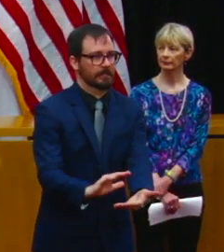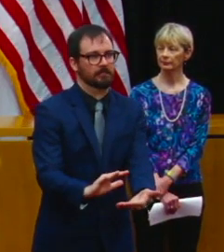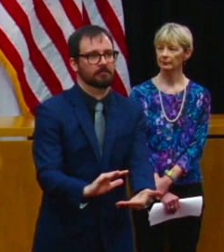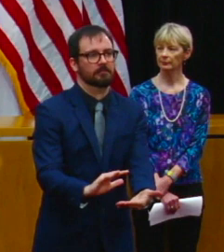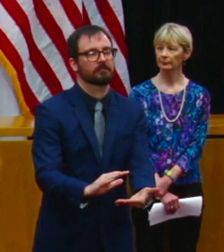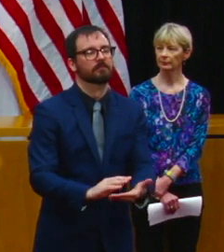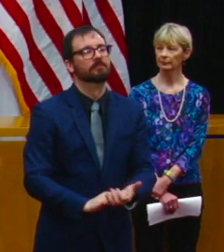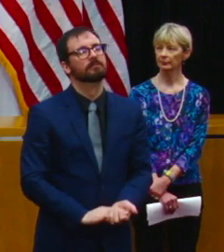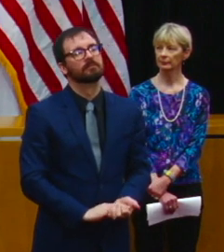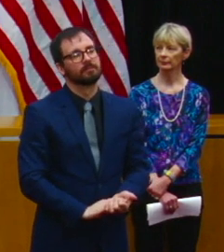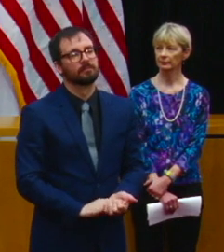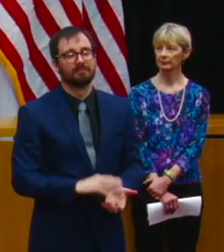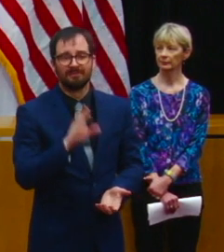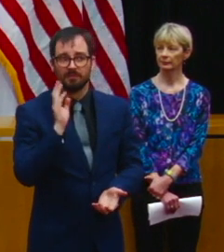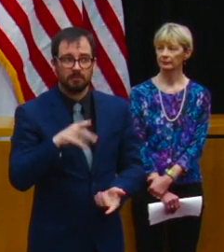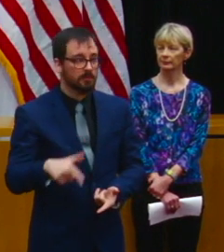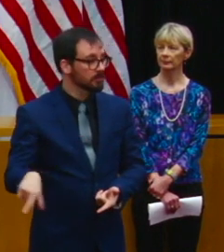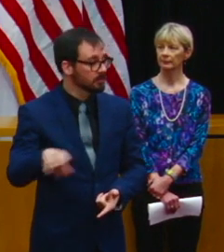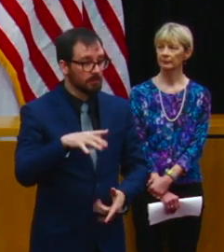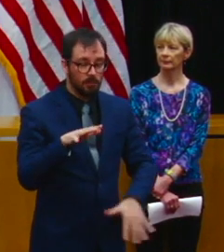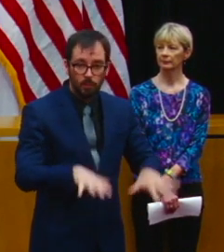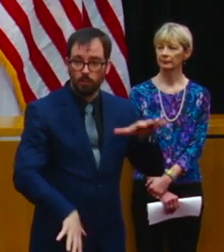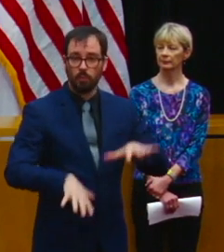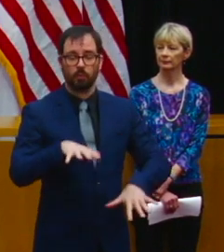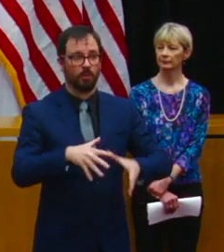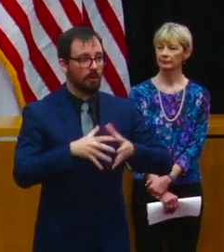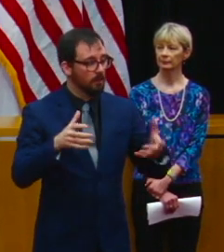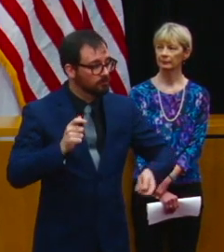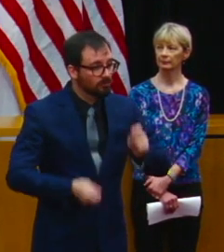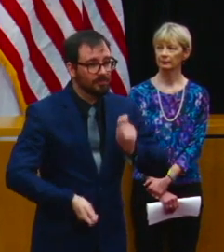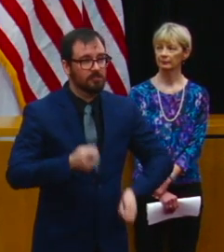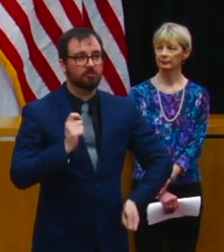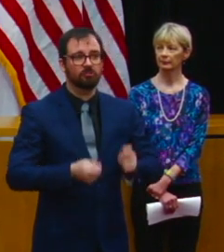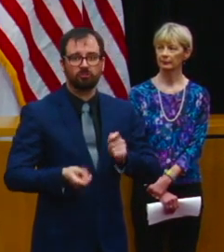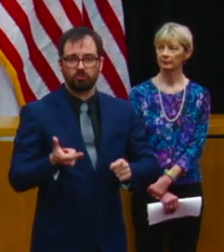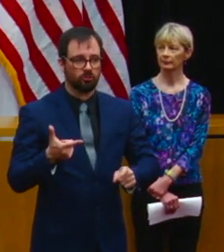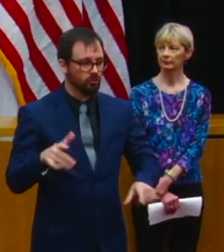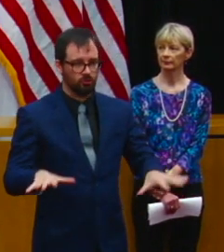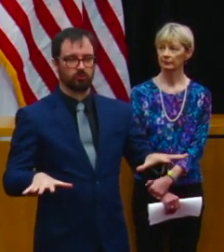to. And these are clearly difficult times, and times